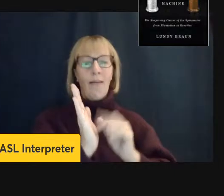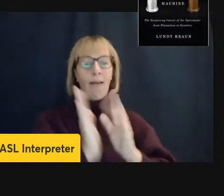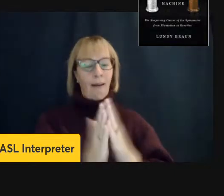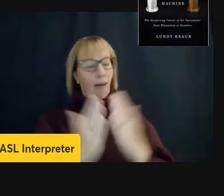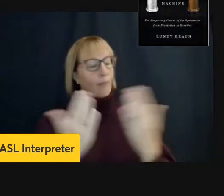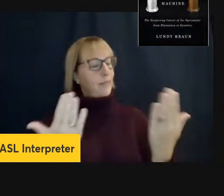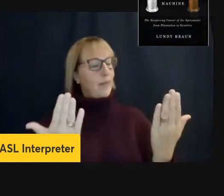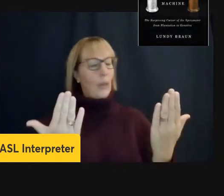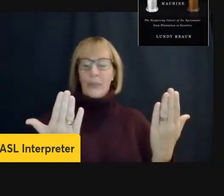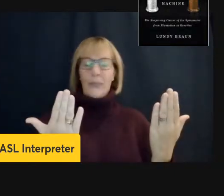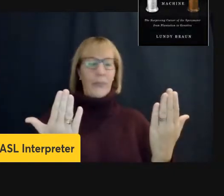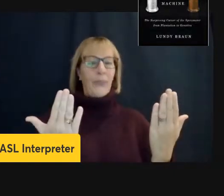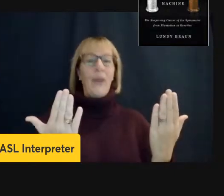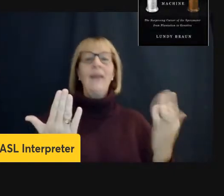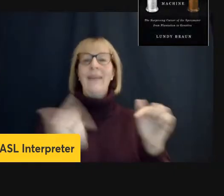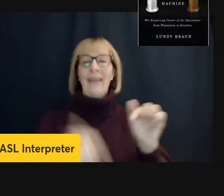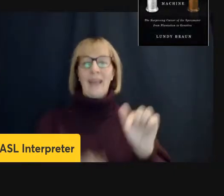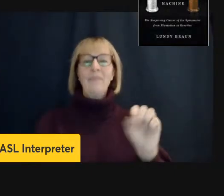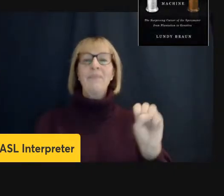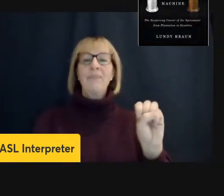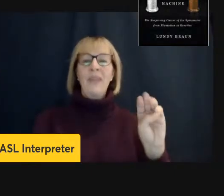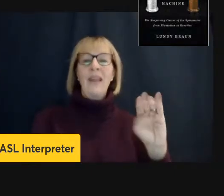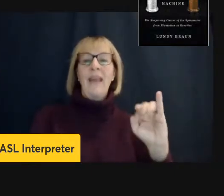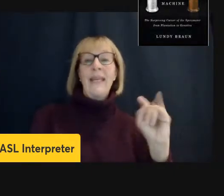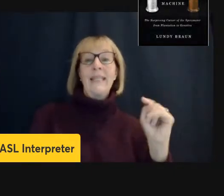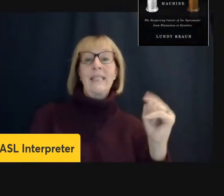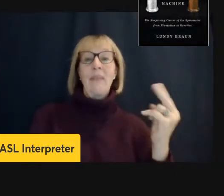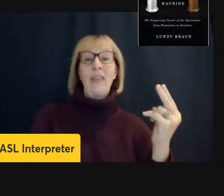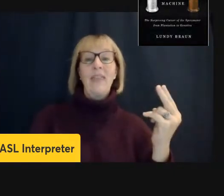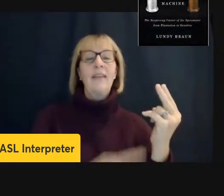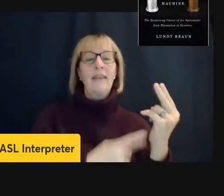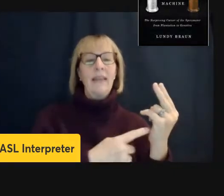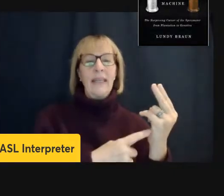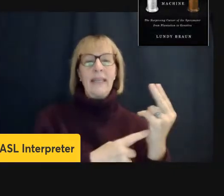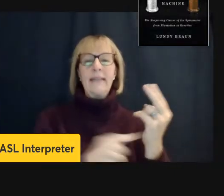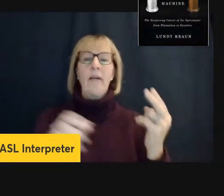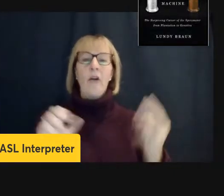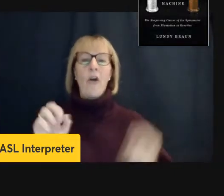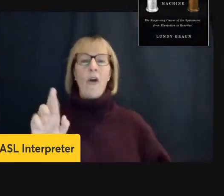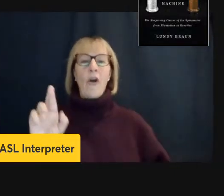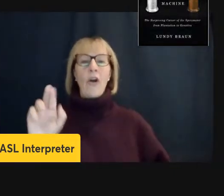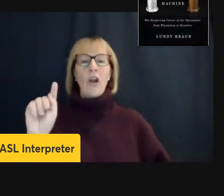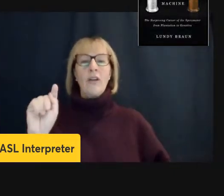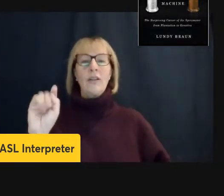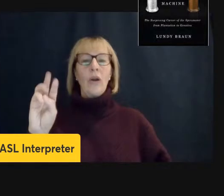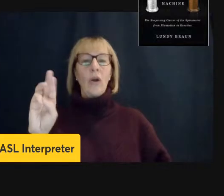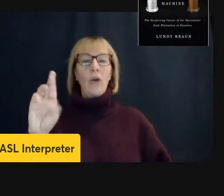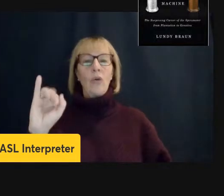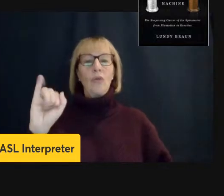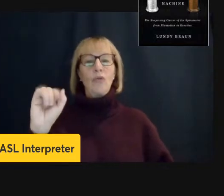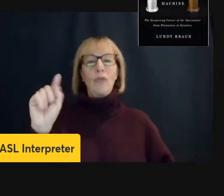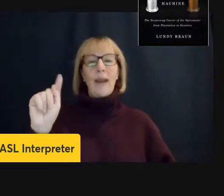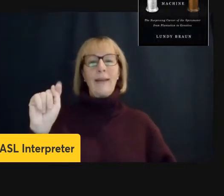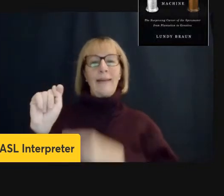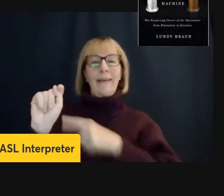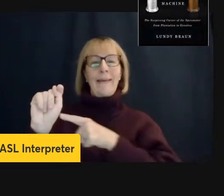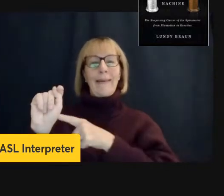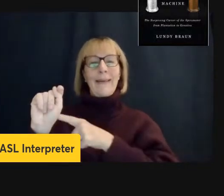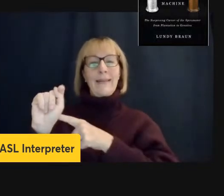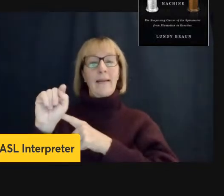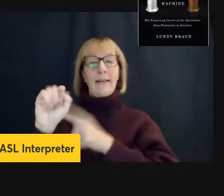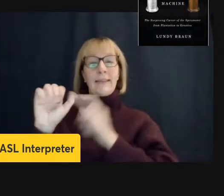McCune Smith took on the Cartwright's supposedly scientific ideas,